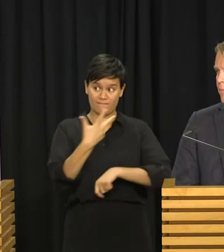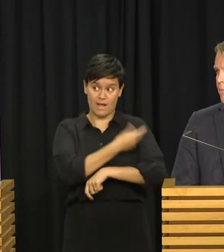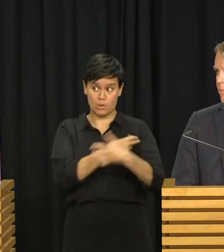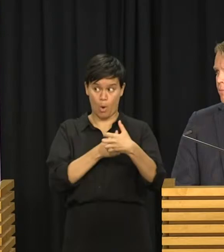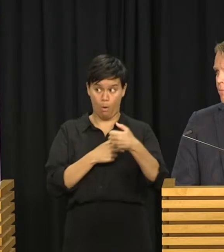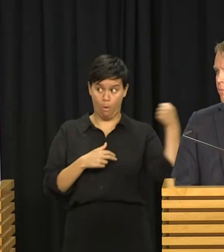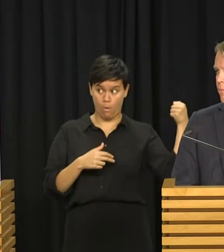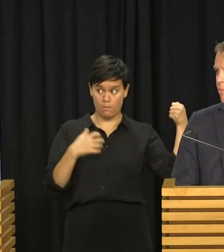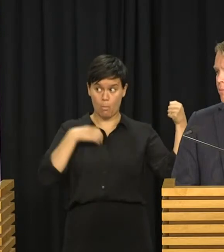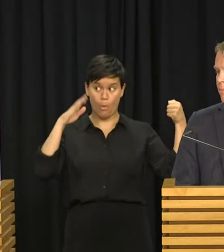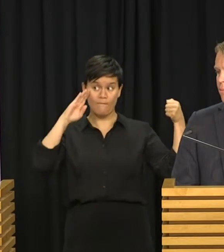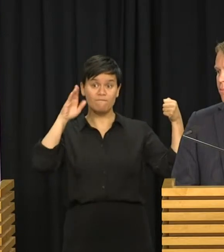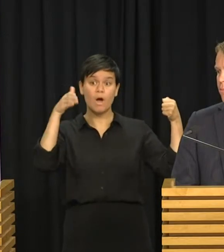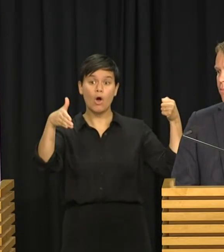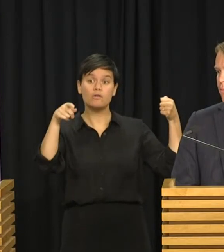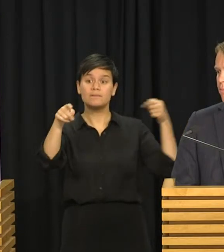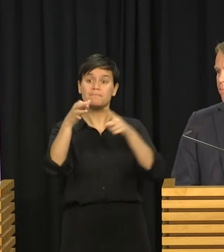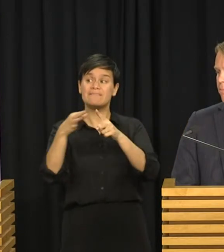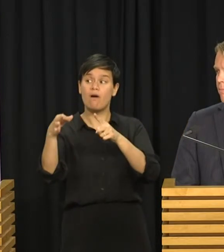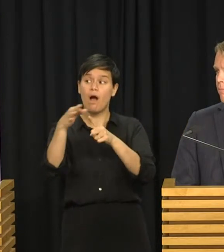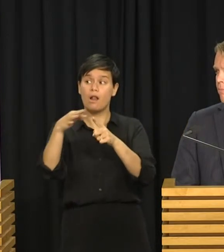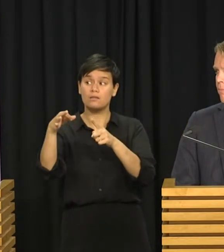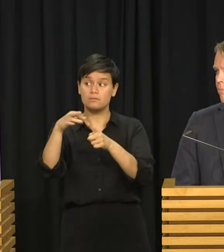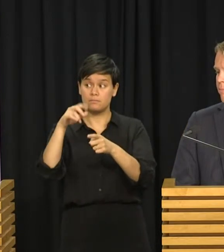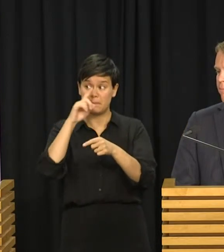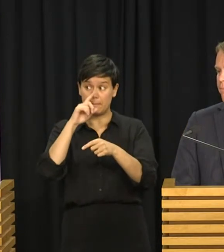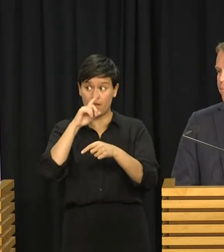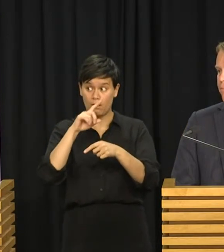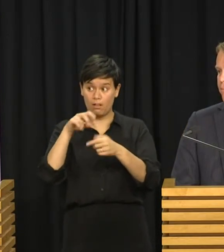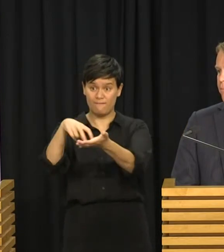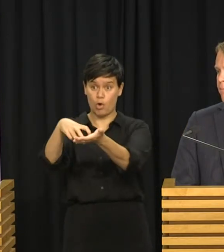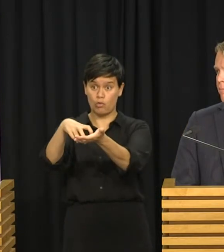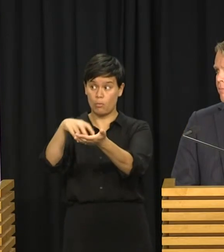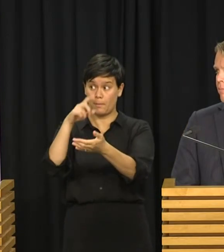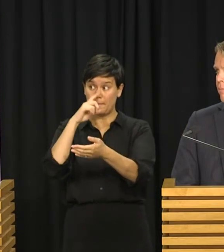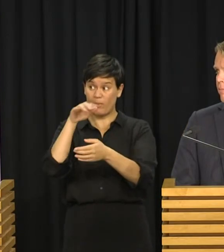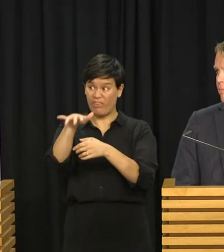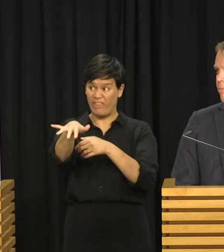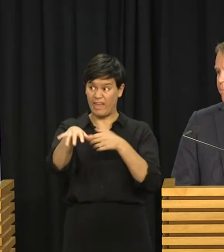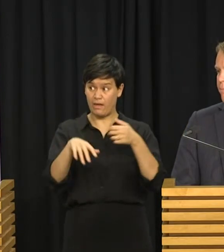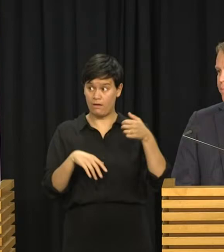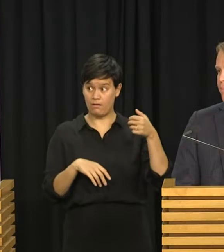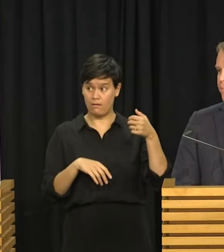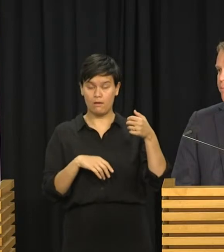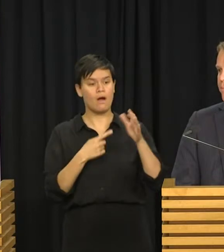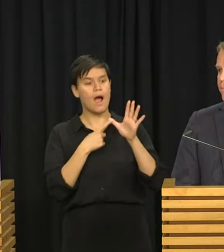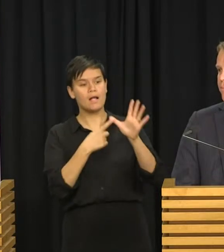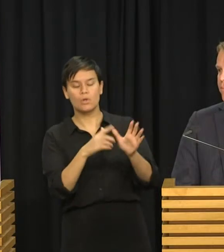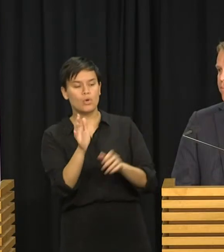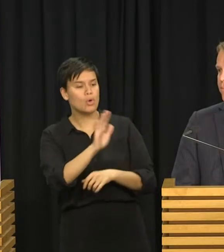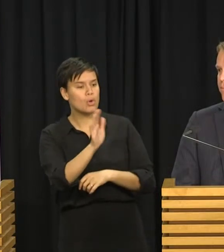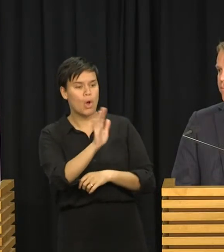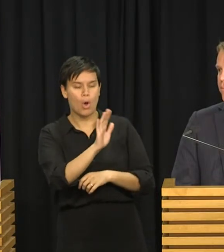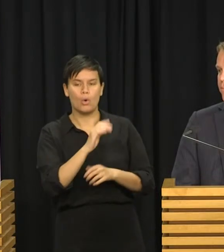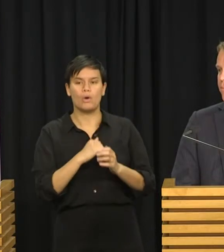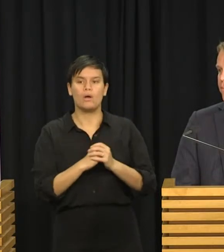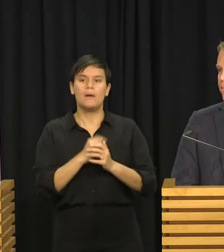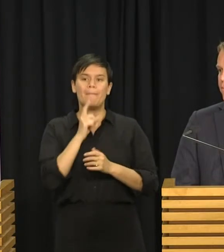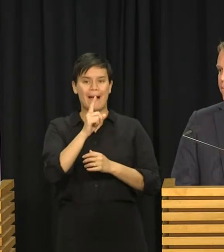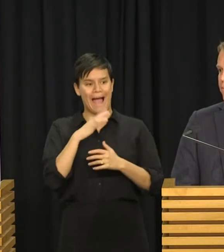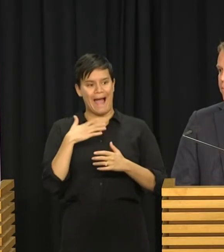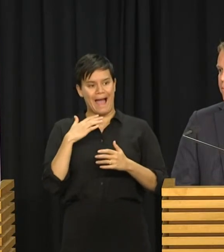wouldn't go that far. But what we, at the moment, really the conversation is, what logistically do you think you could support in terms of type of